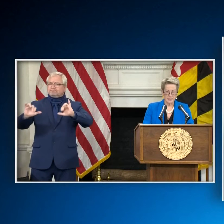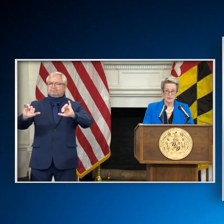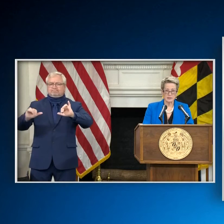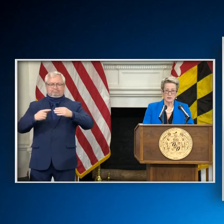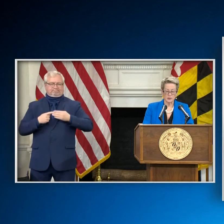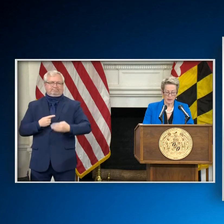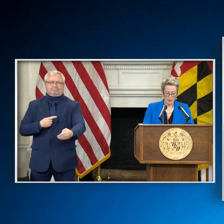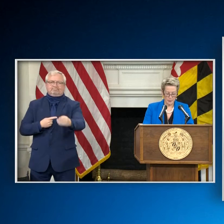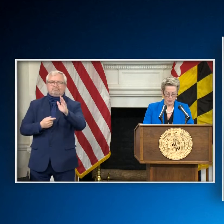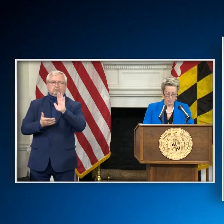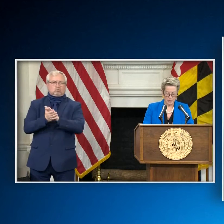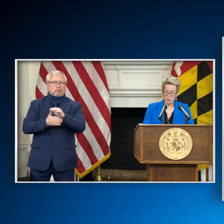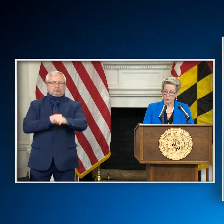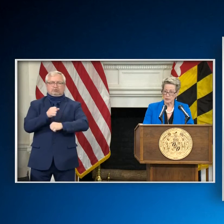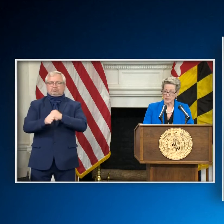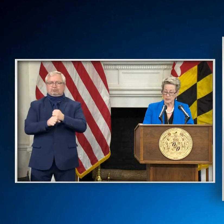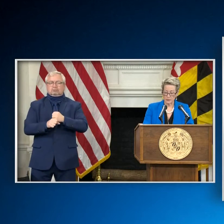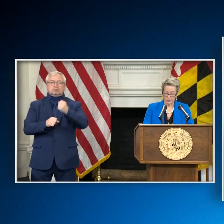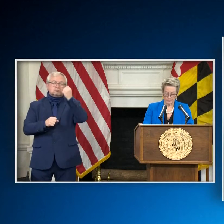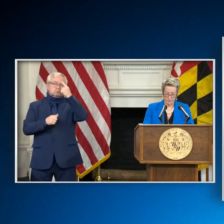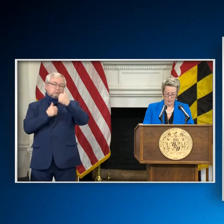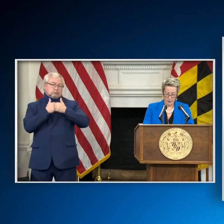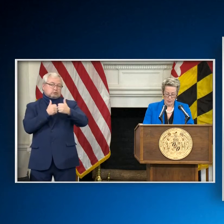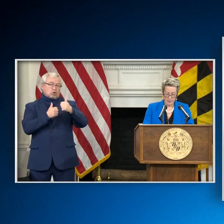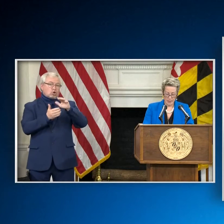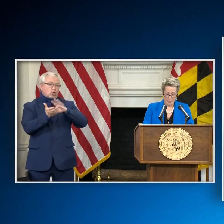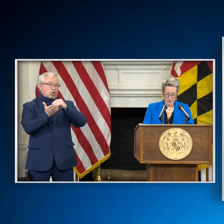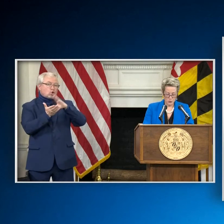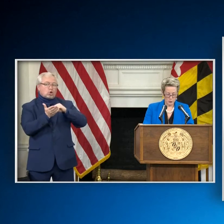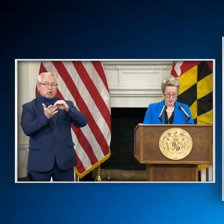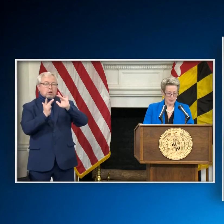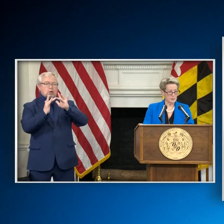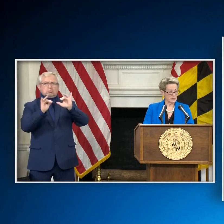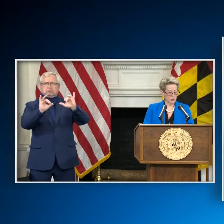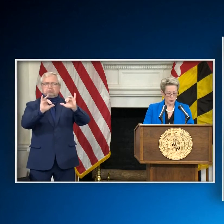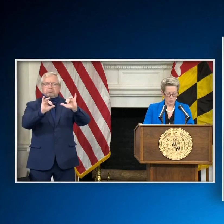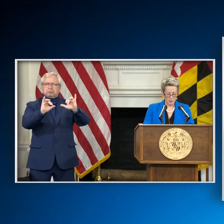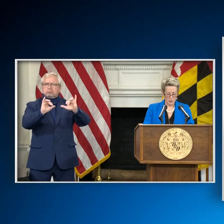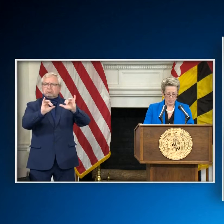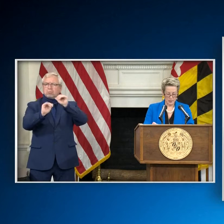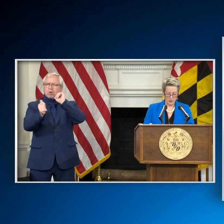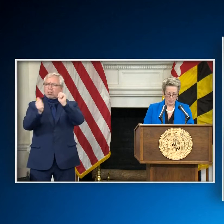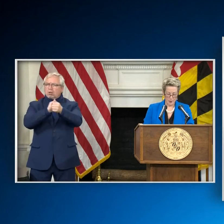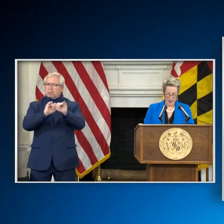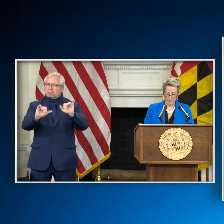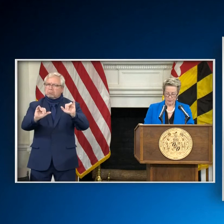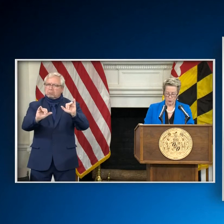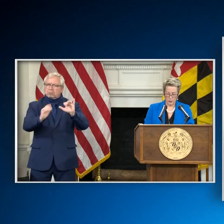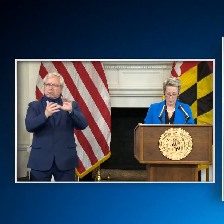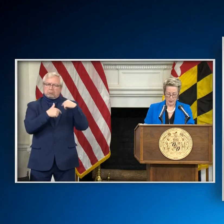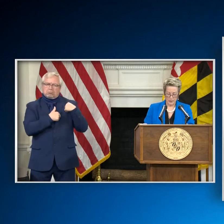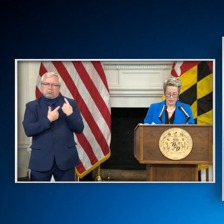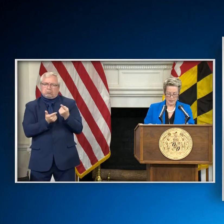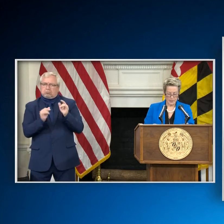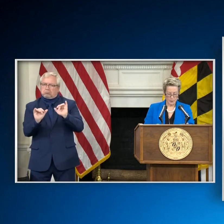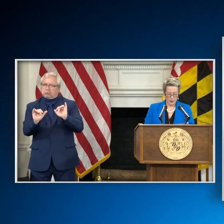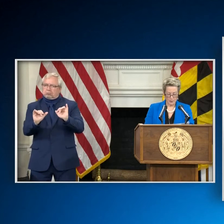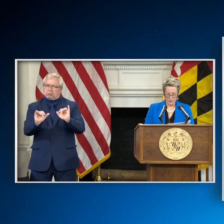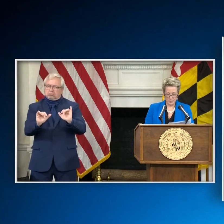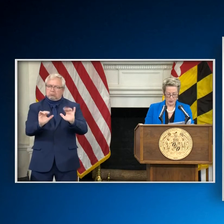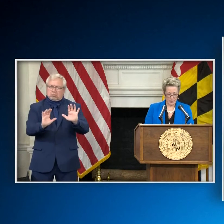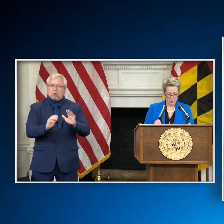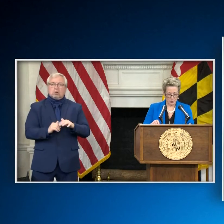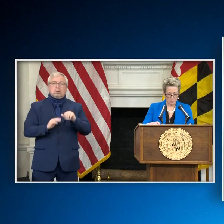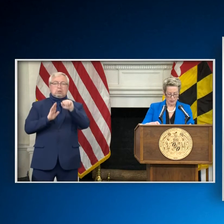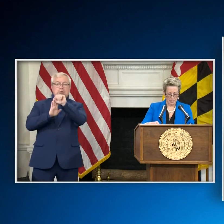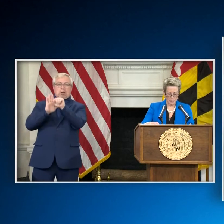online and distance learning opportunities will continue. To guide school systems and school communities on a path forward, the State Department